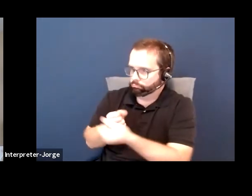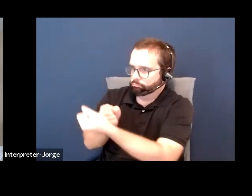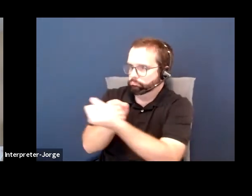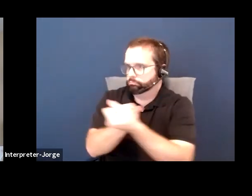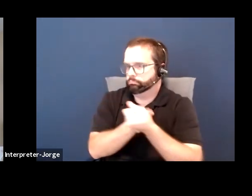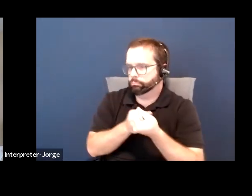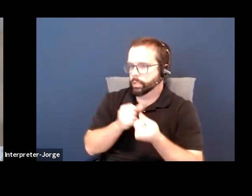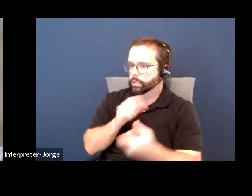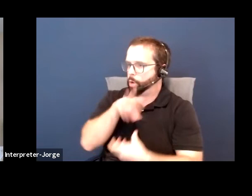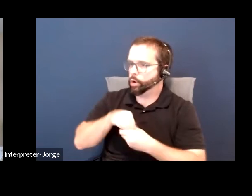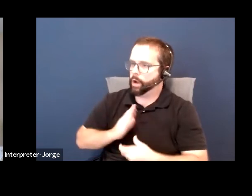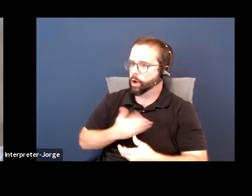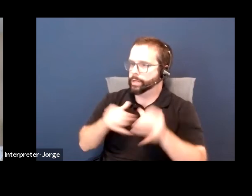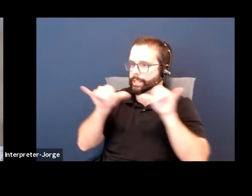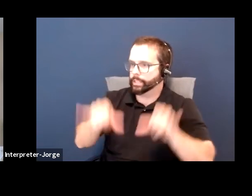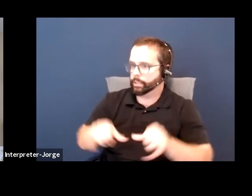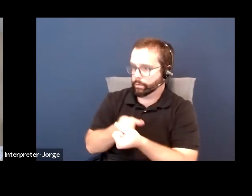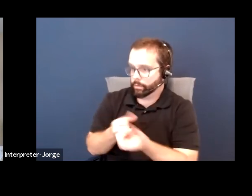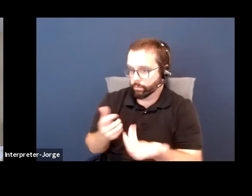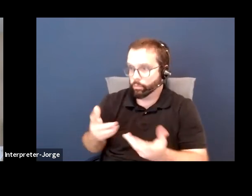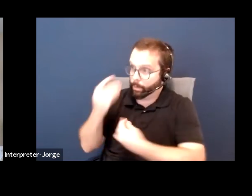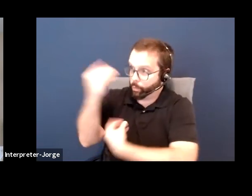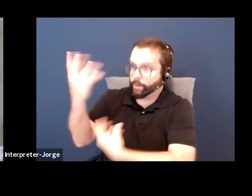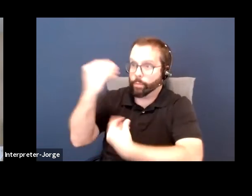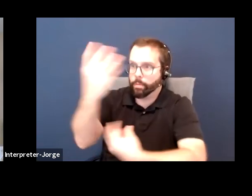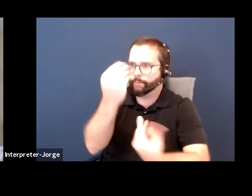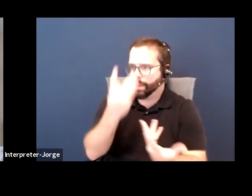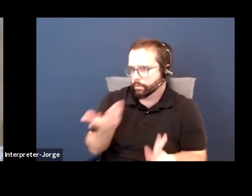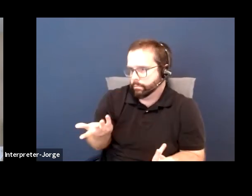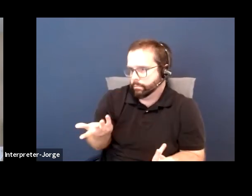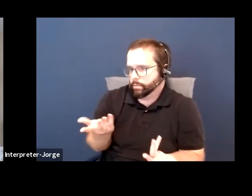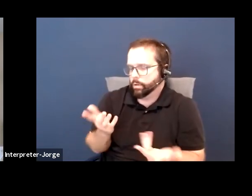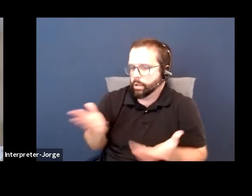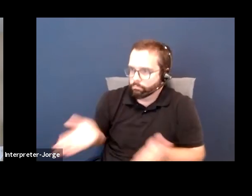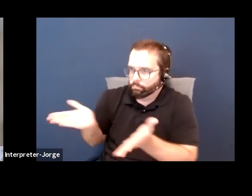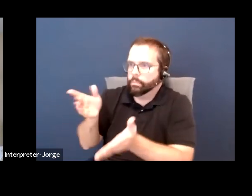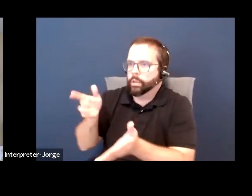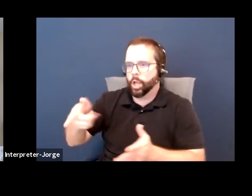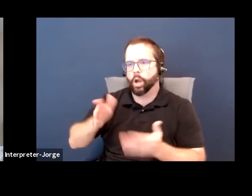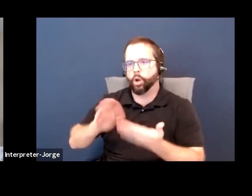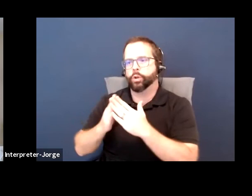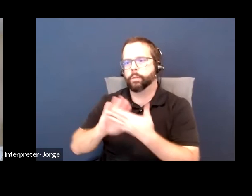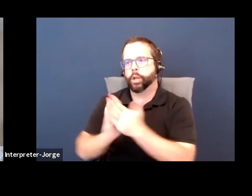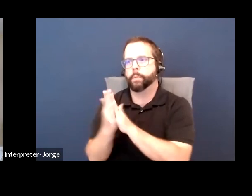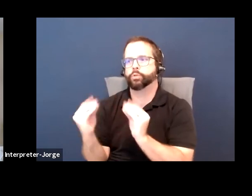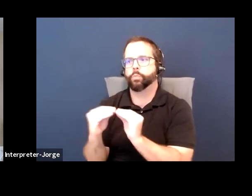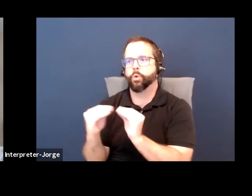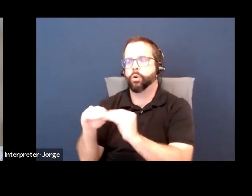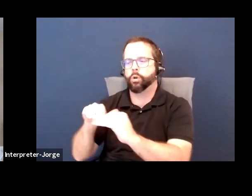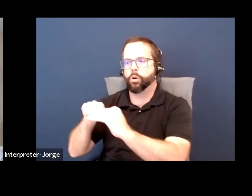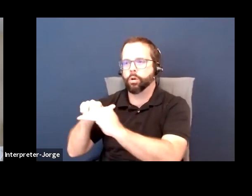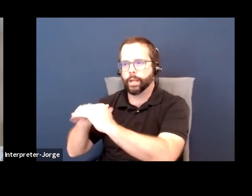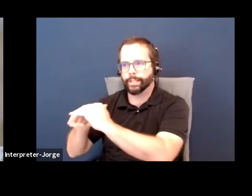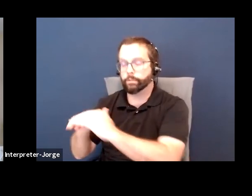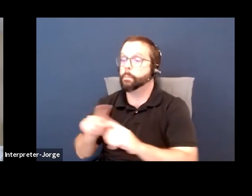this information, to make our communities more accessible. But I think having a service plan creates some financial